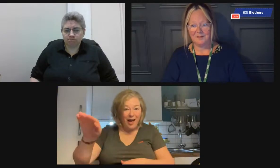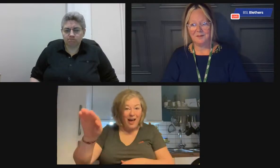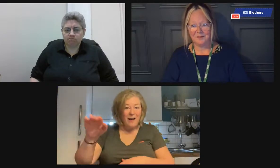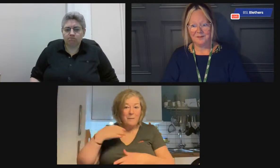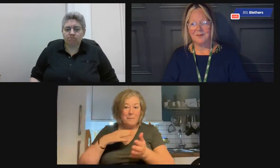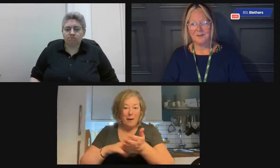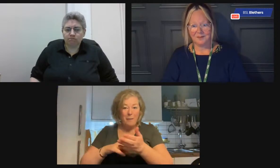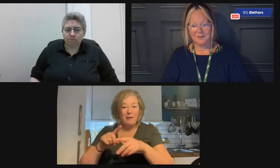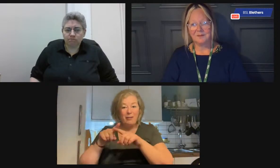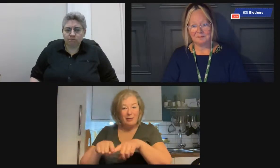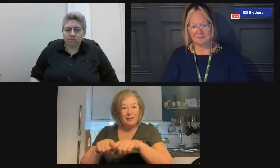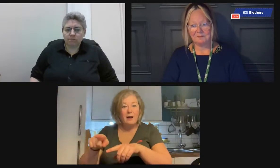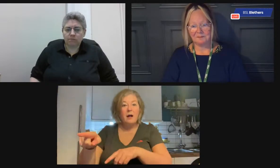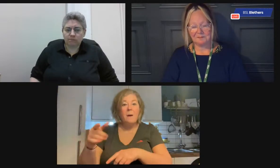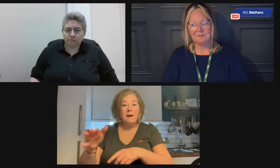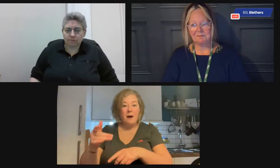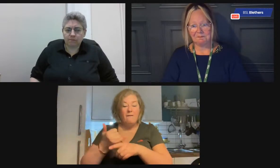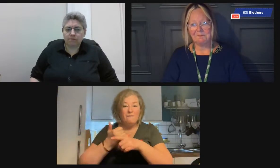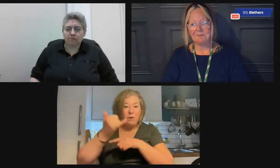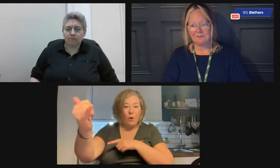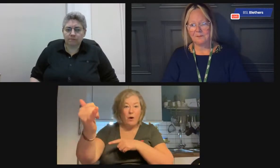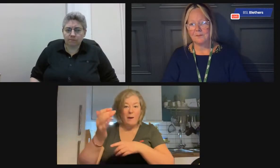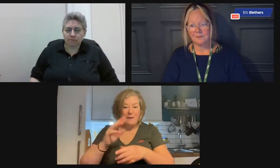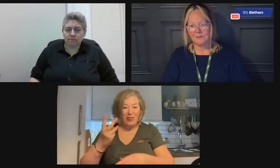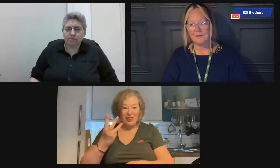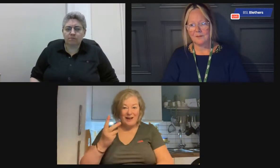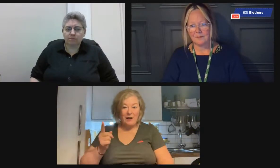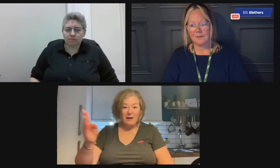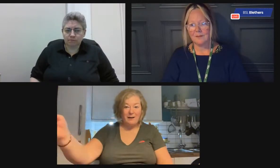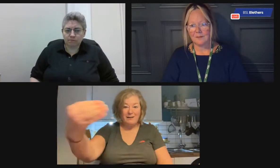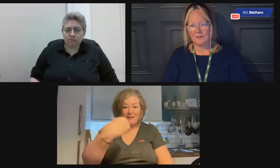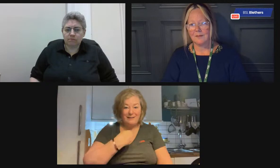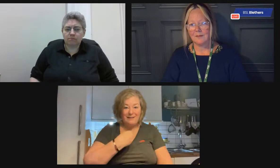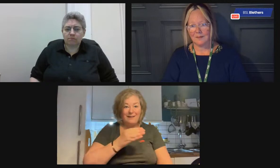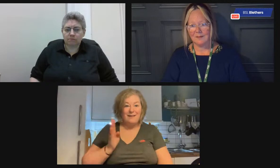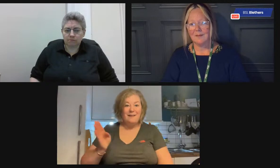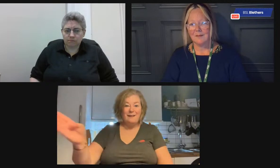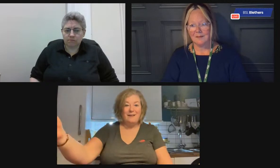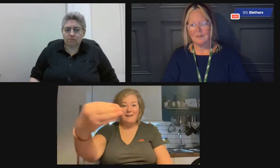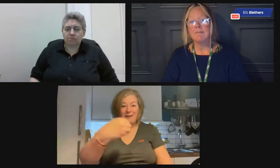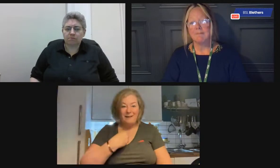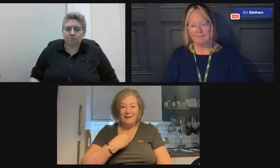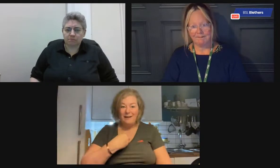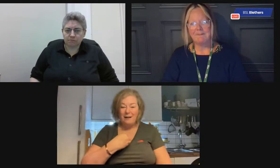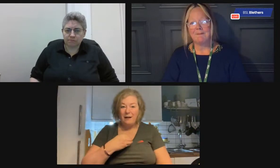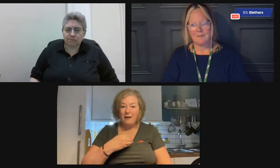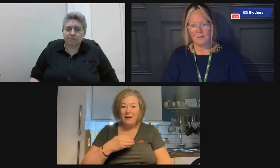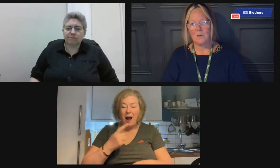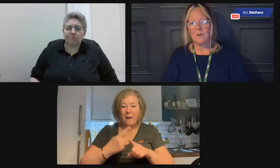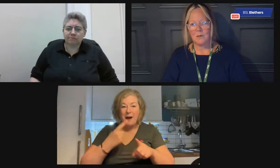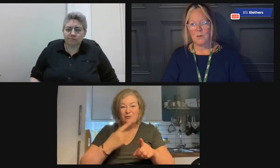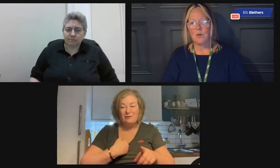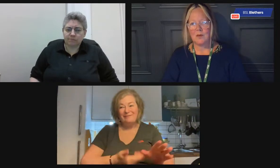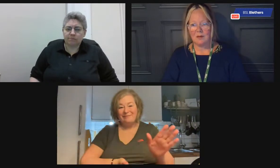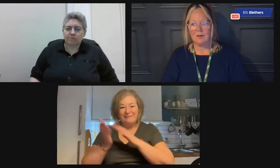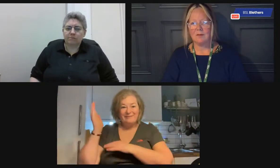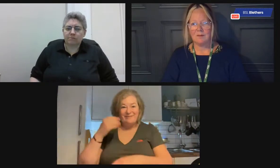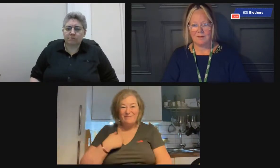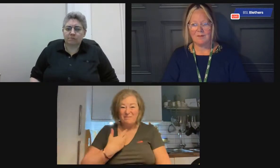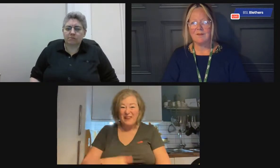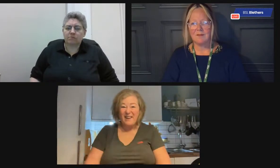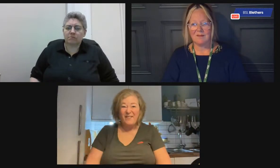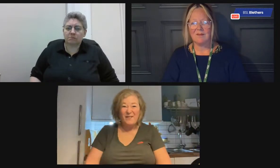and that my husband was deaf, and they kept phoning. all to my parents to get to